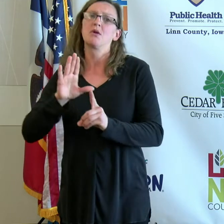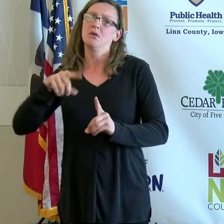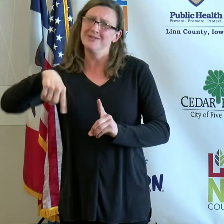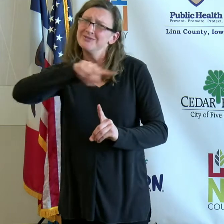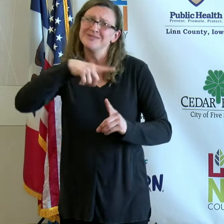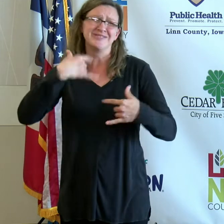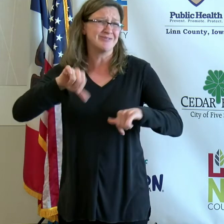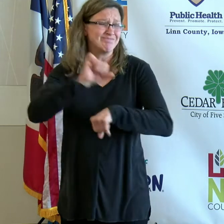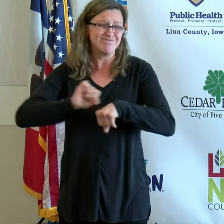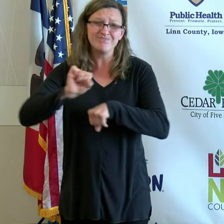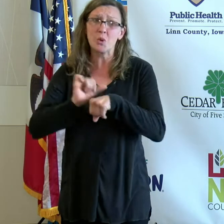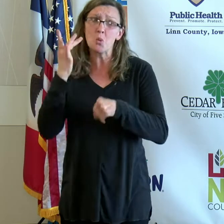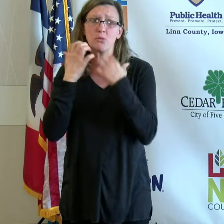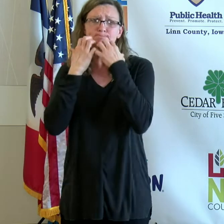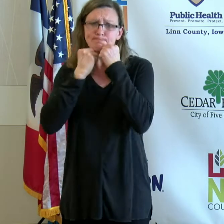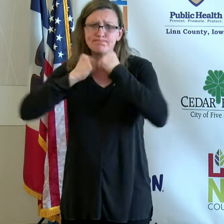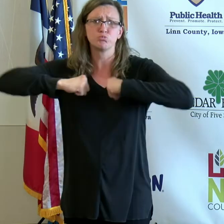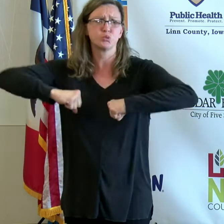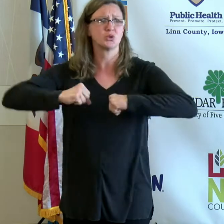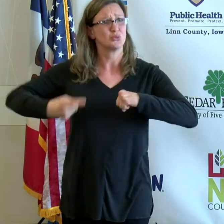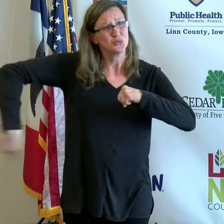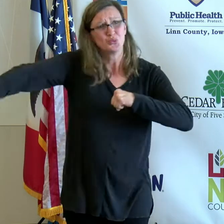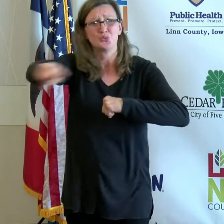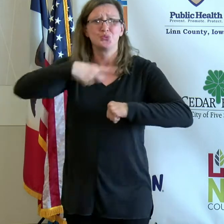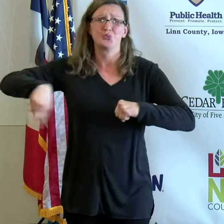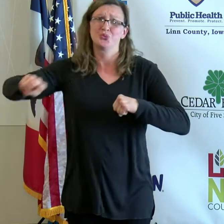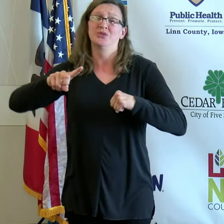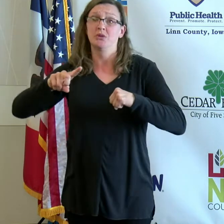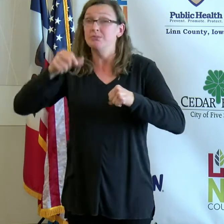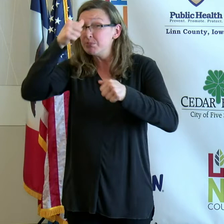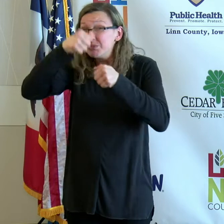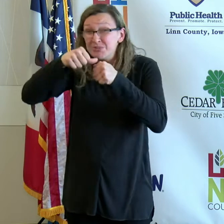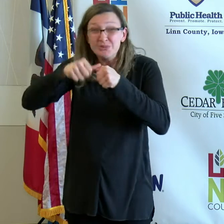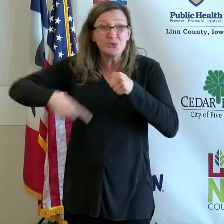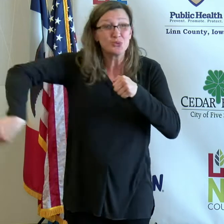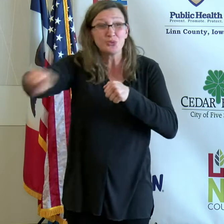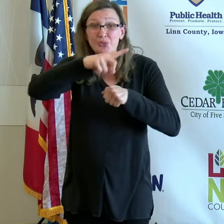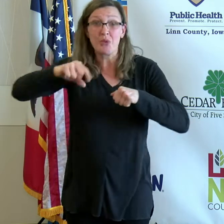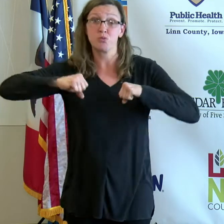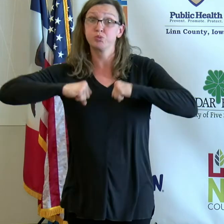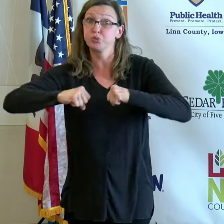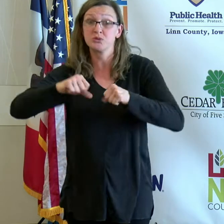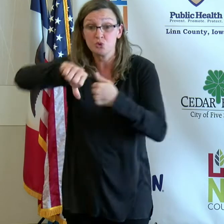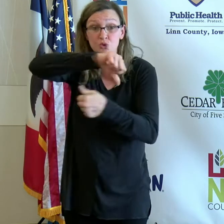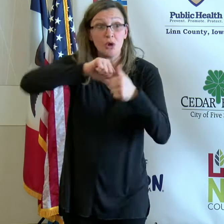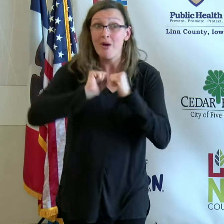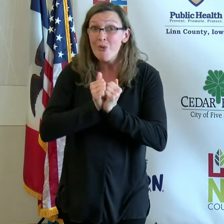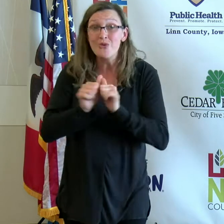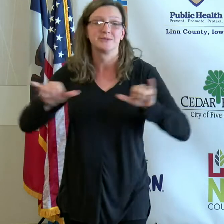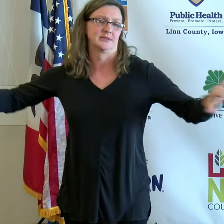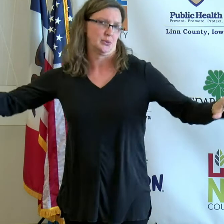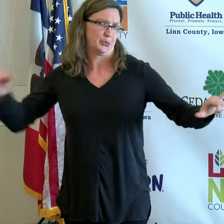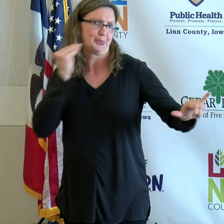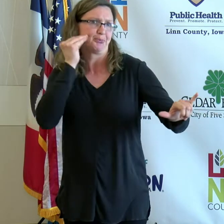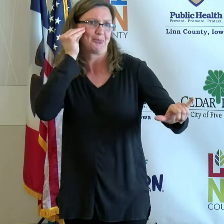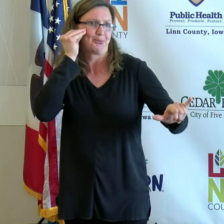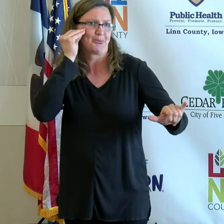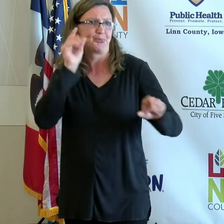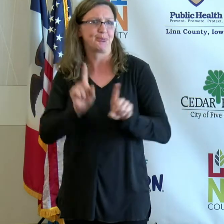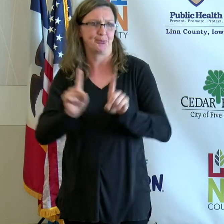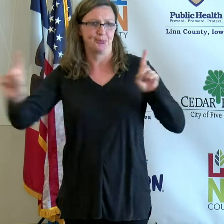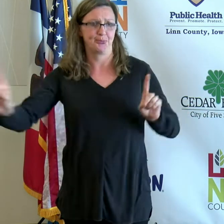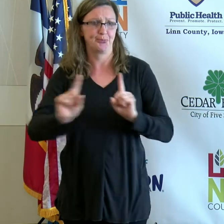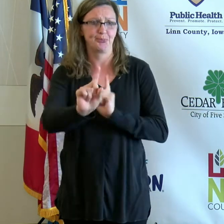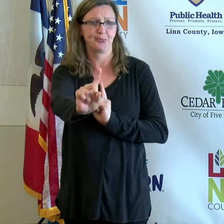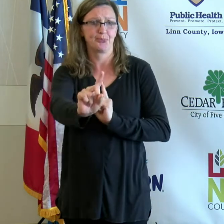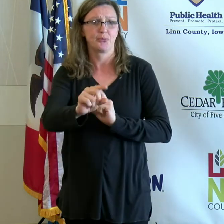home, do what we can to stop the spread of the virus. I also want to thank our child care workers,